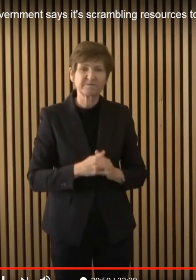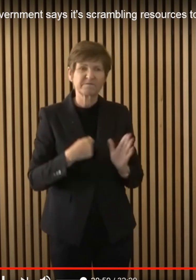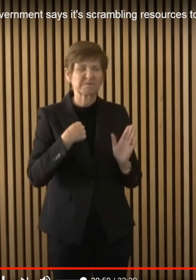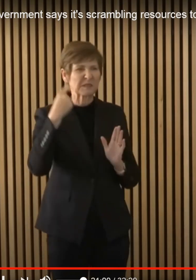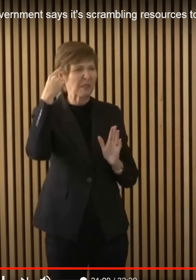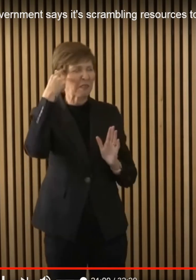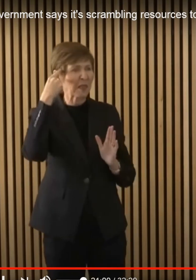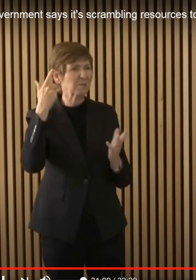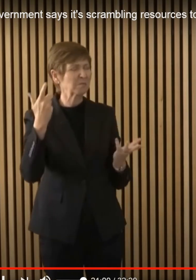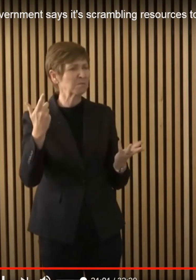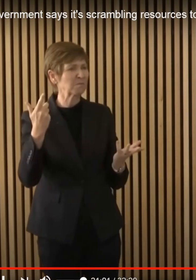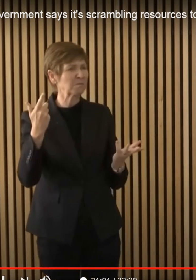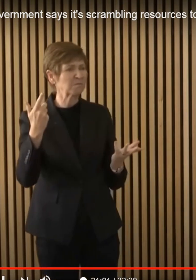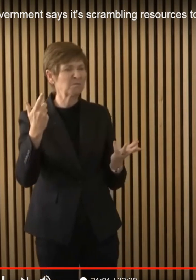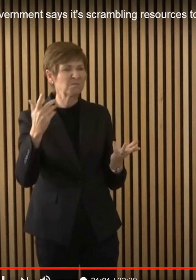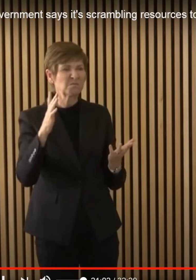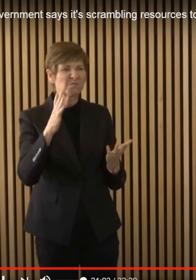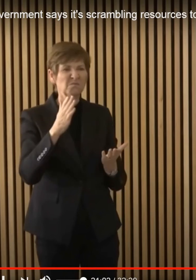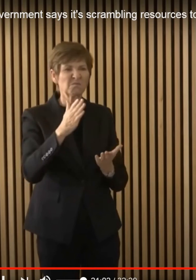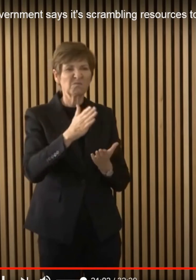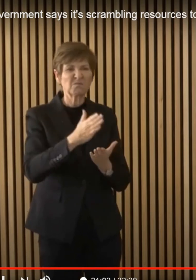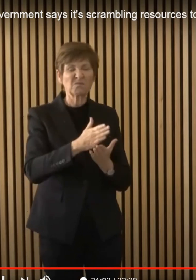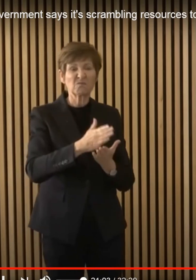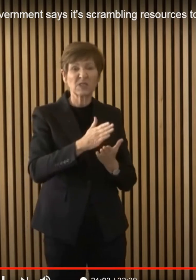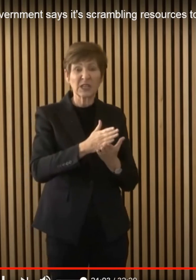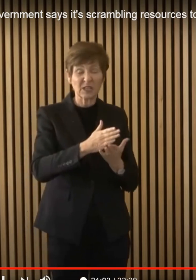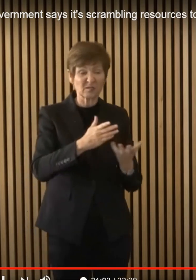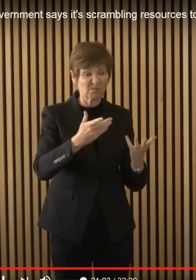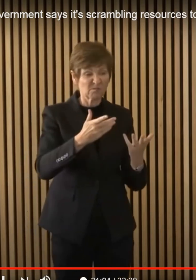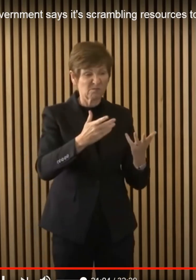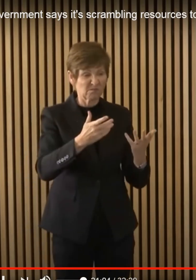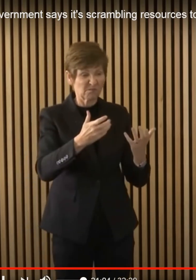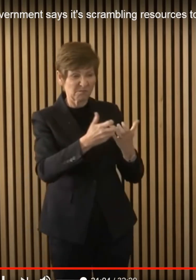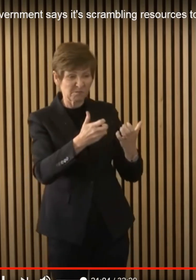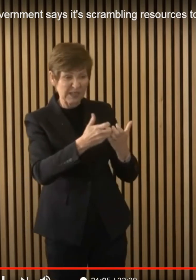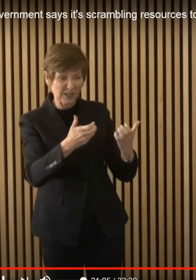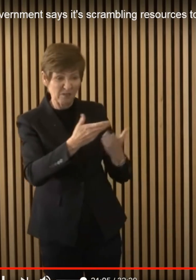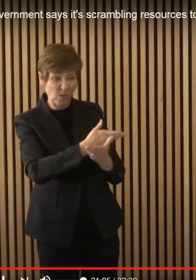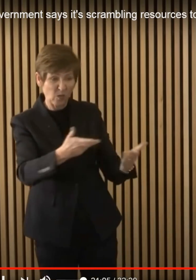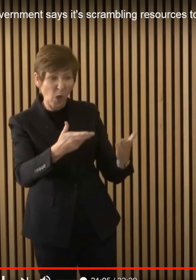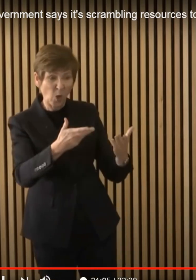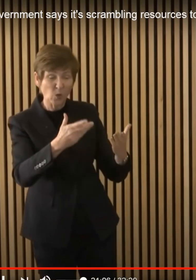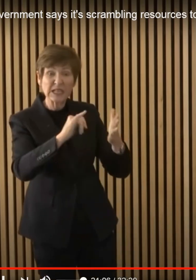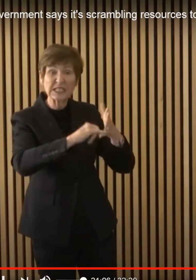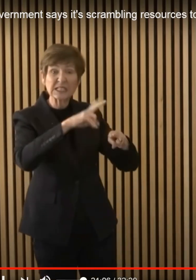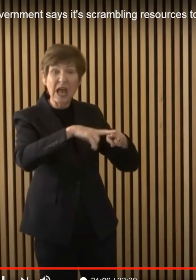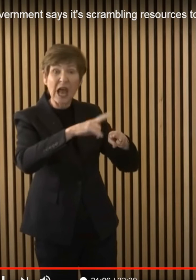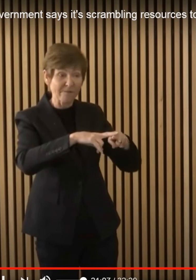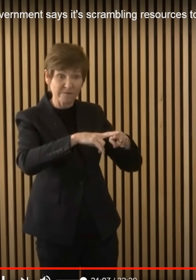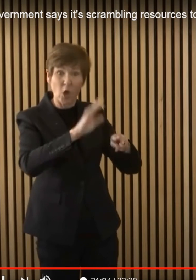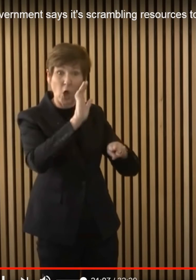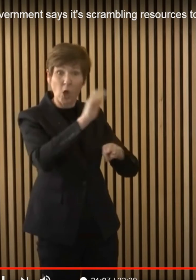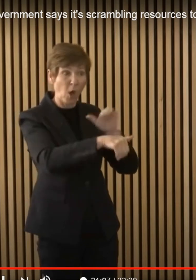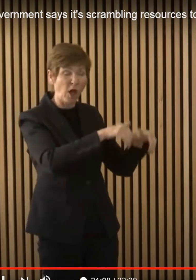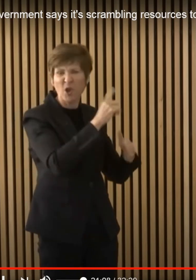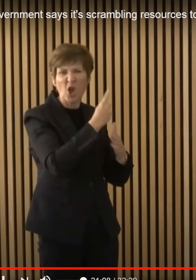1% less of aged care state homes as a proportion of them that have been infected,